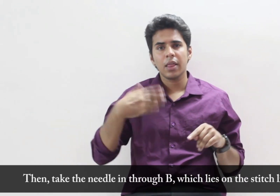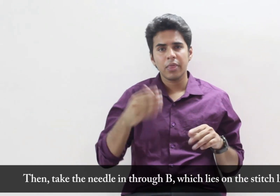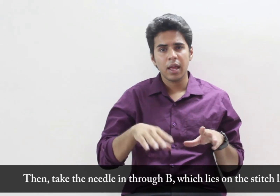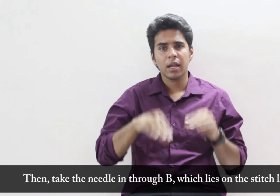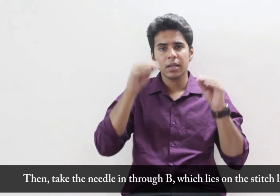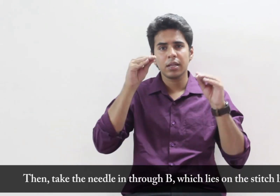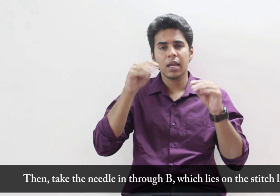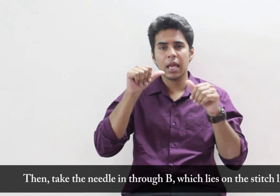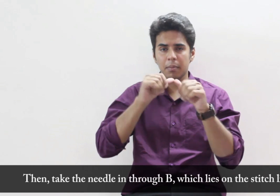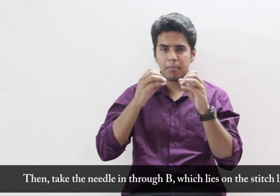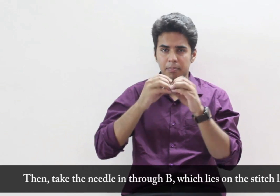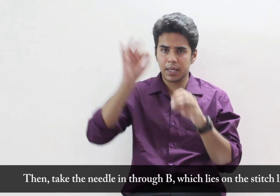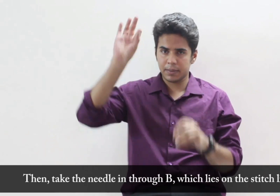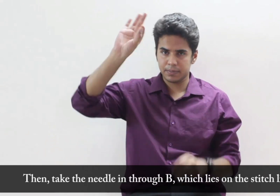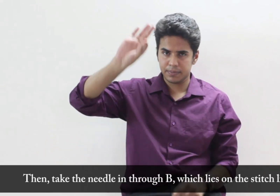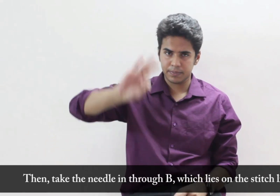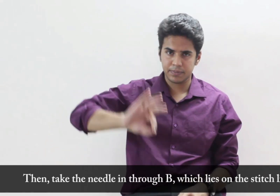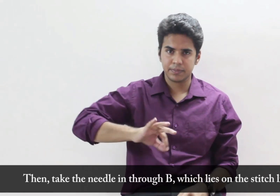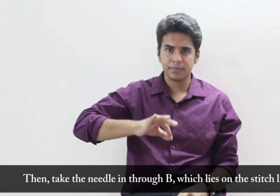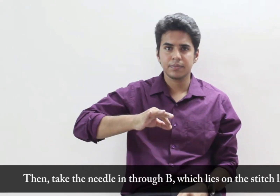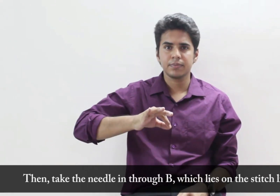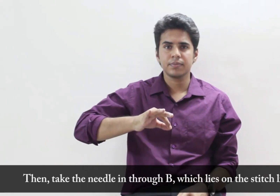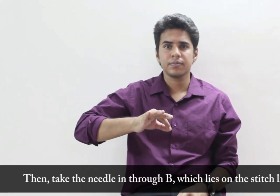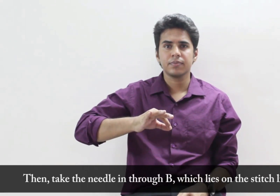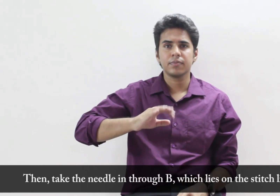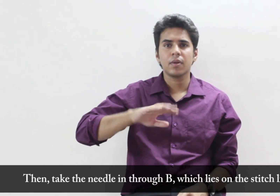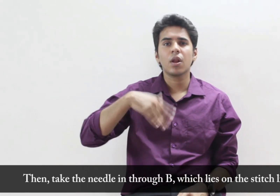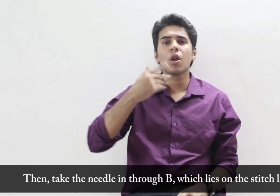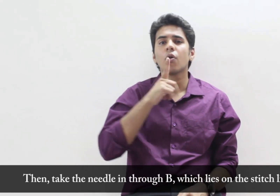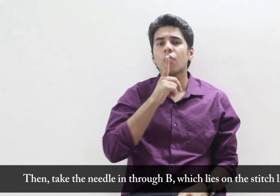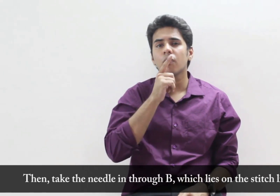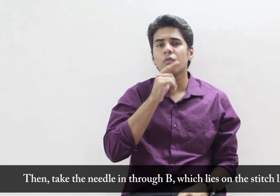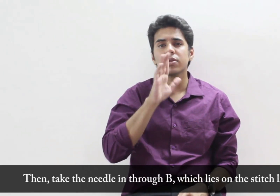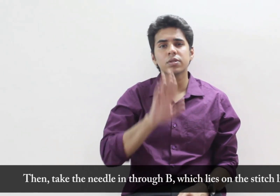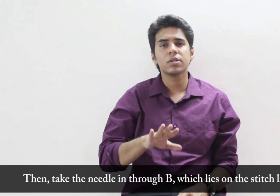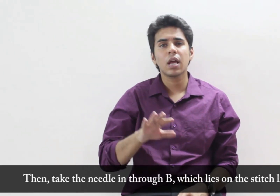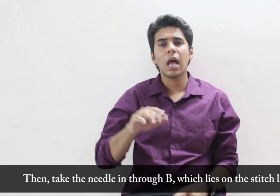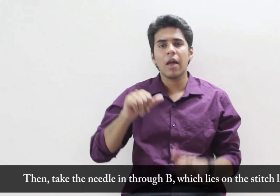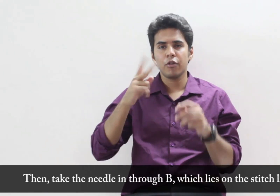Then take the needle in through B, which lies on the stitch line too.